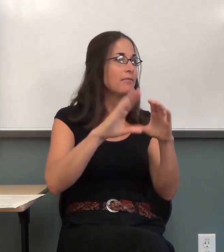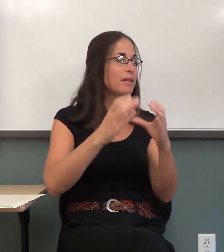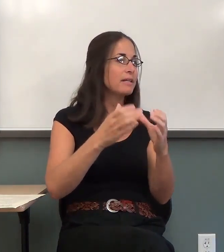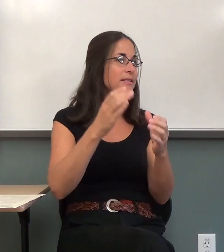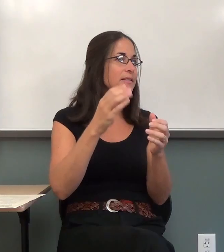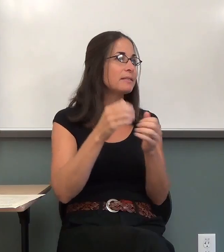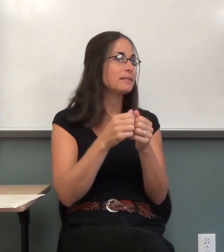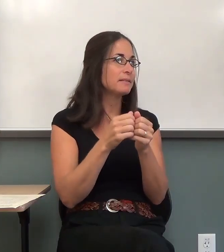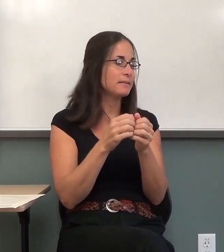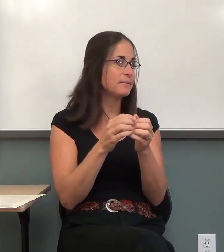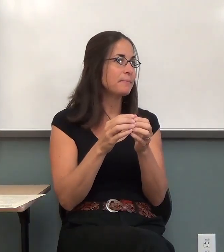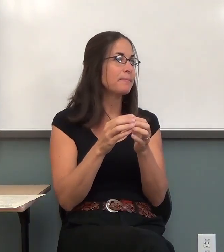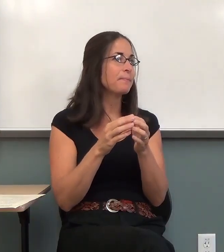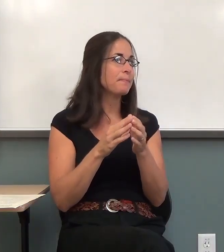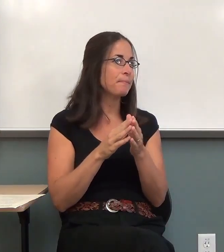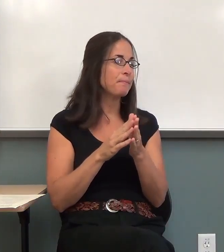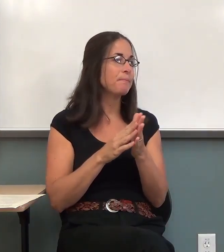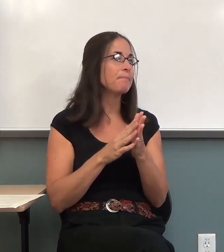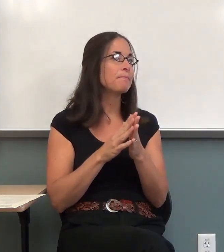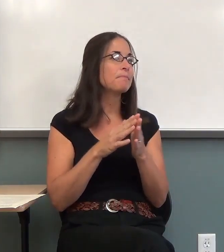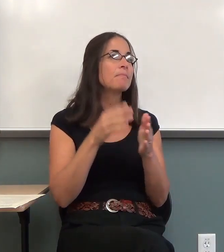Okay. Just saying.